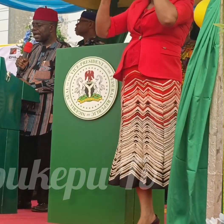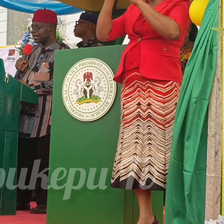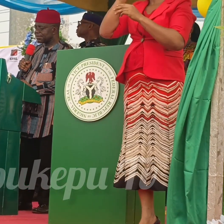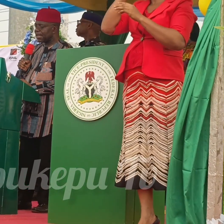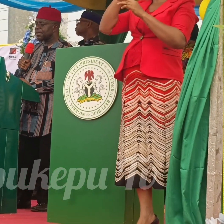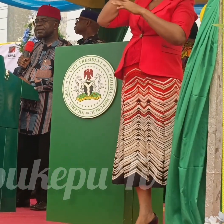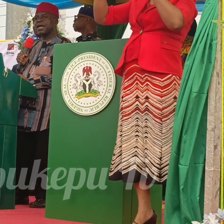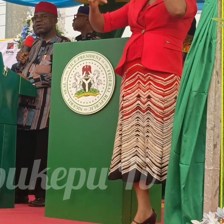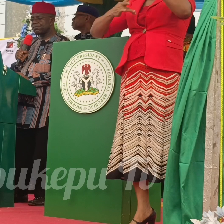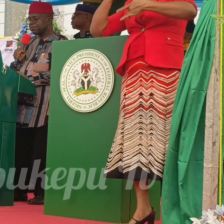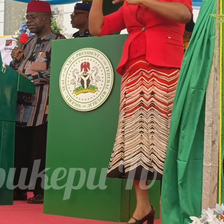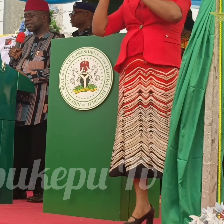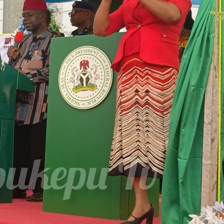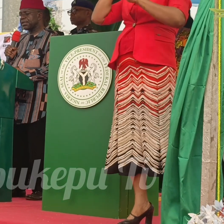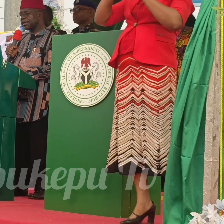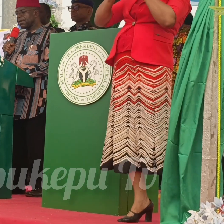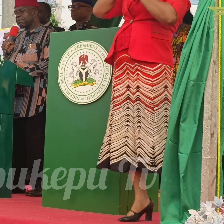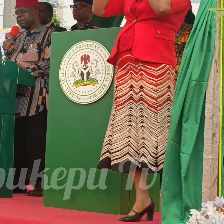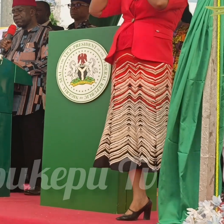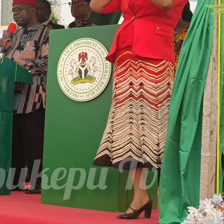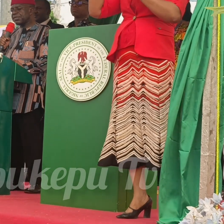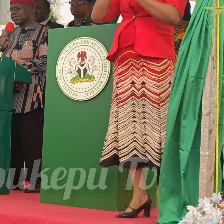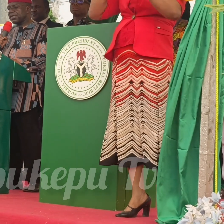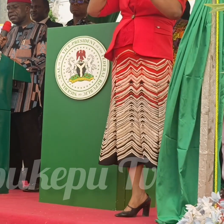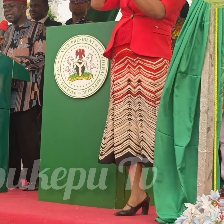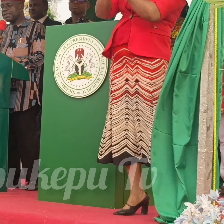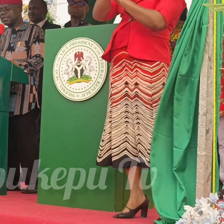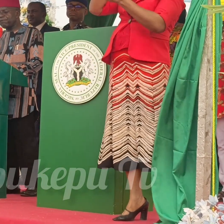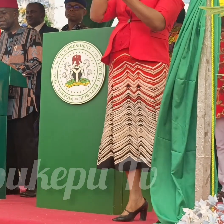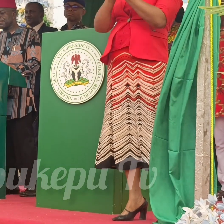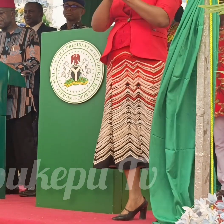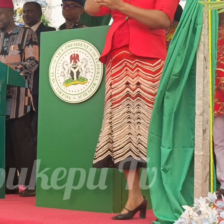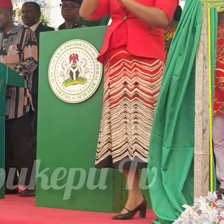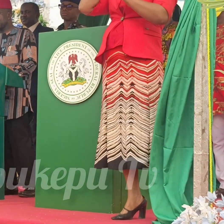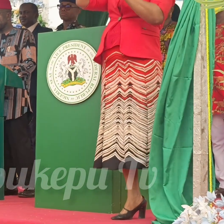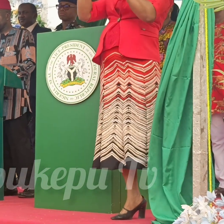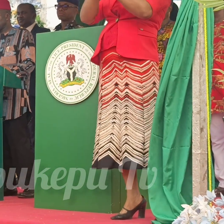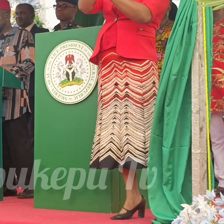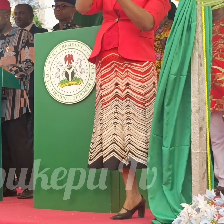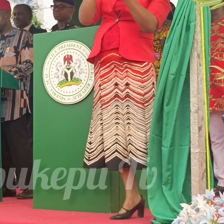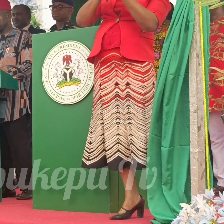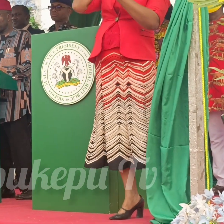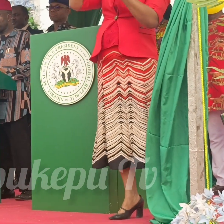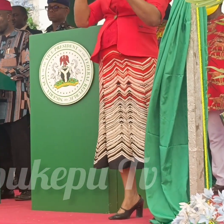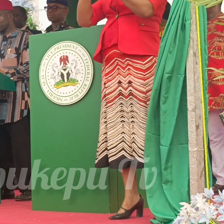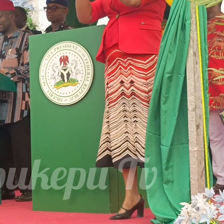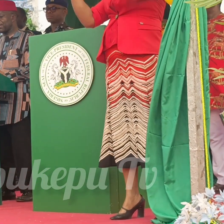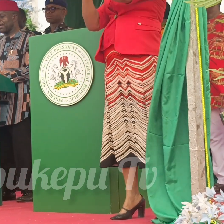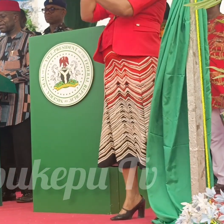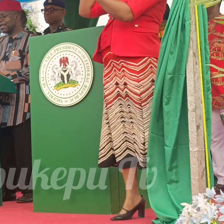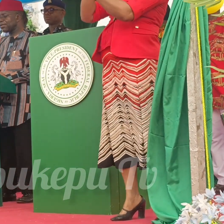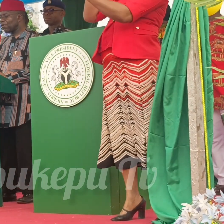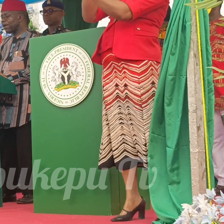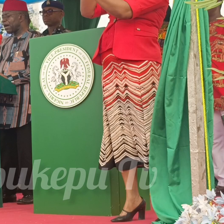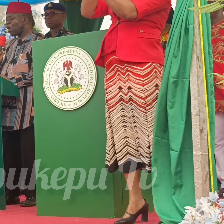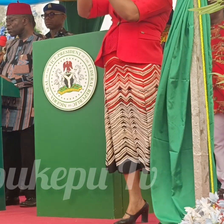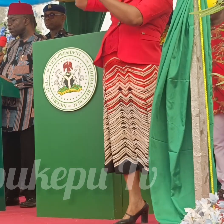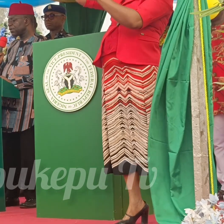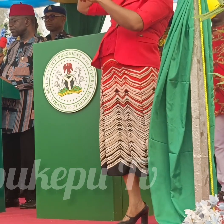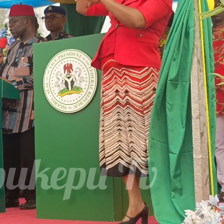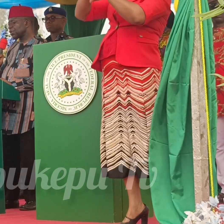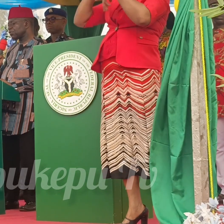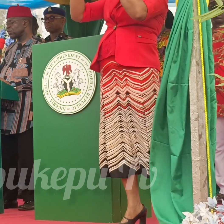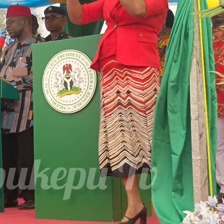are excited and optimistic. My promise is that events like this will now become more regular in the light of our